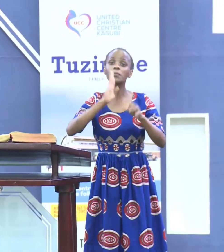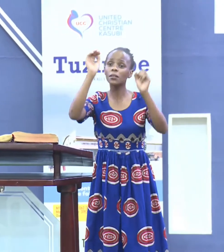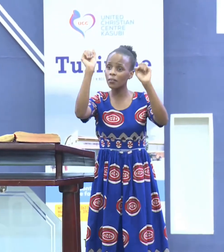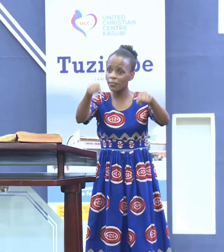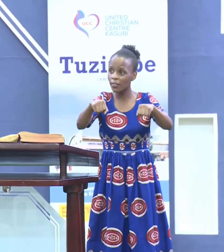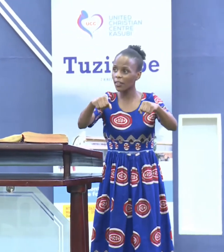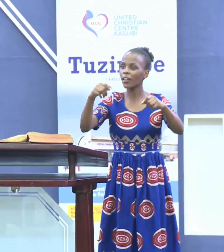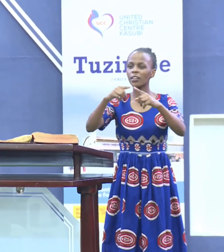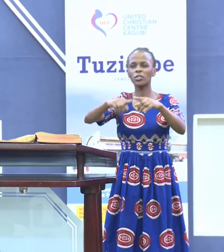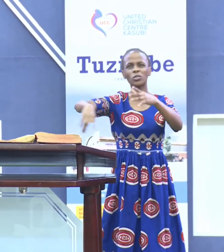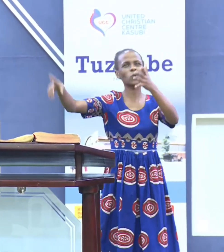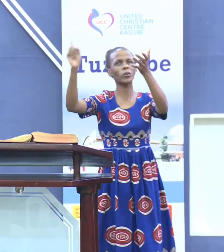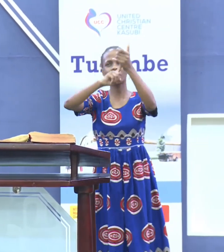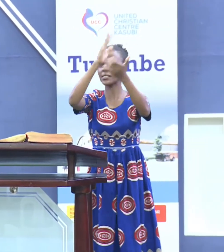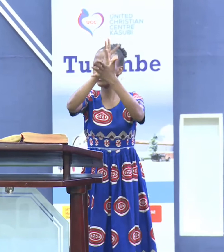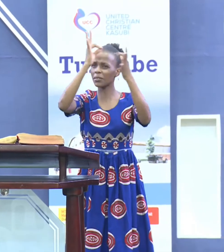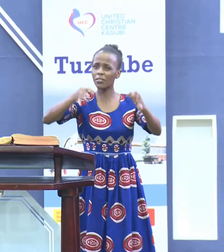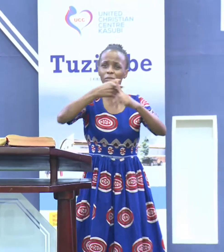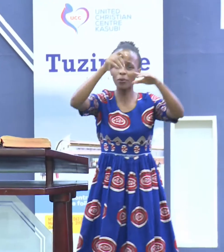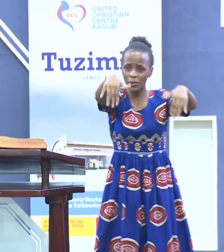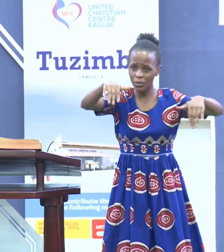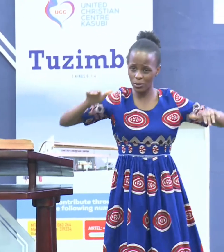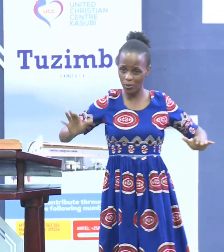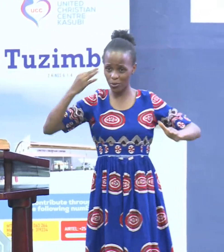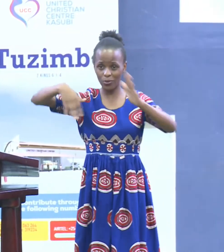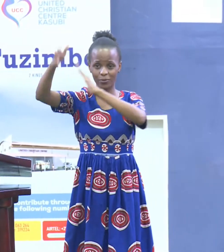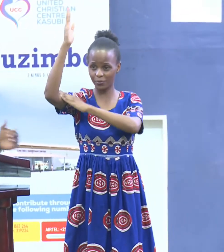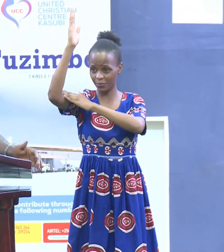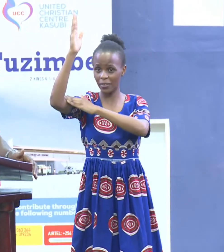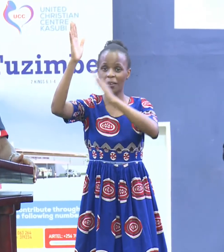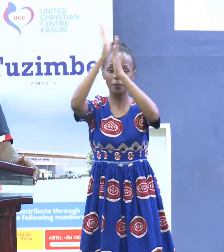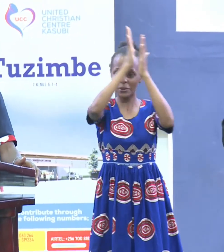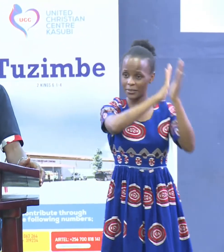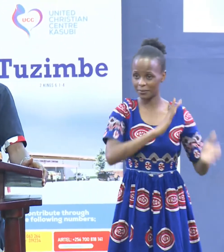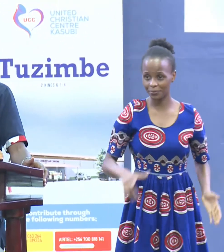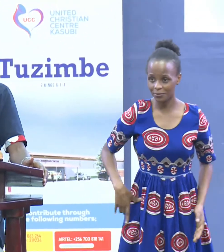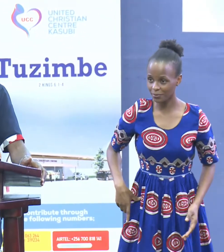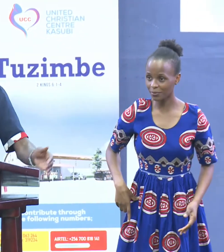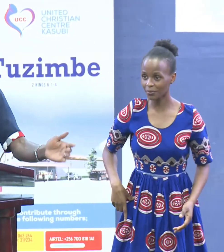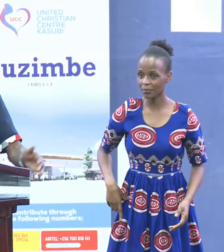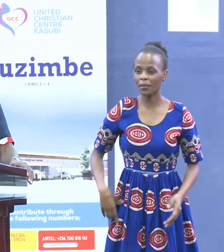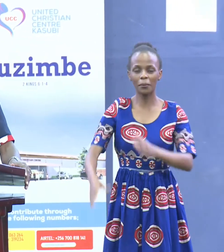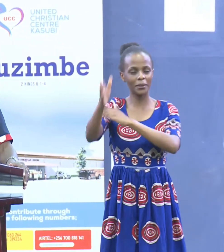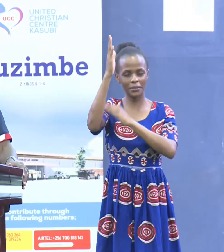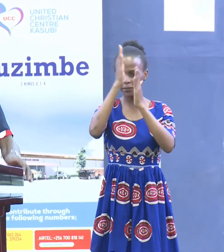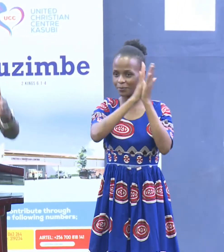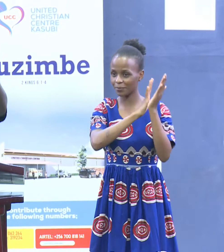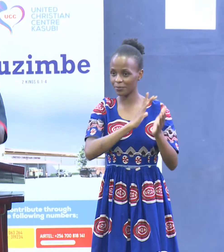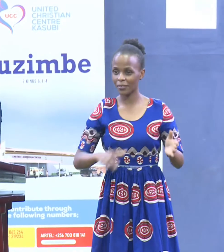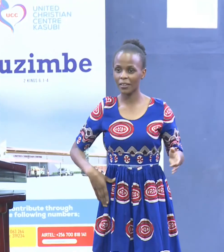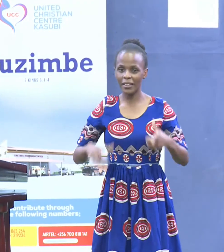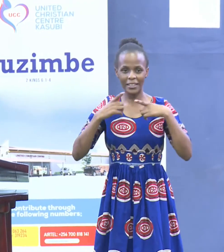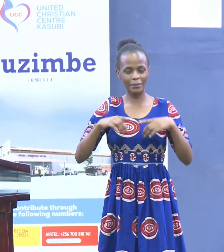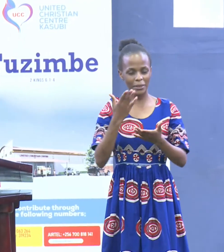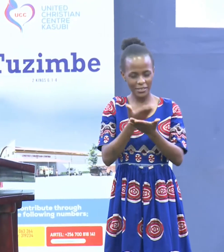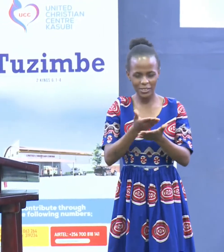you'll be able to get something from the throne of our Father. Praise the Lord. Praise the Lord.